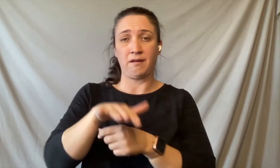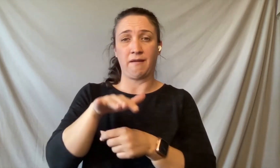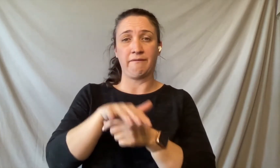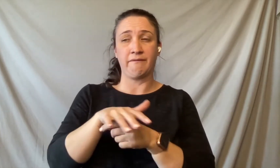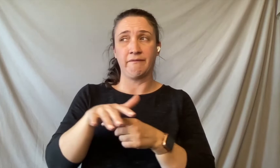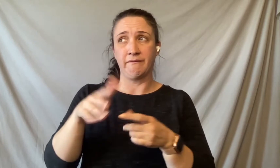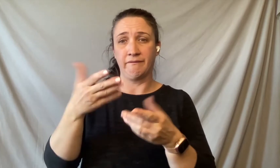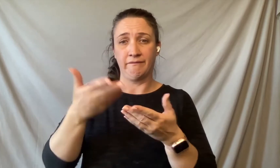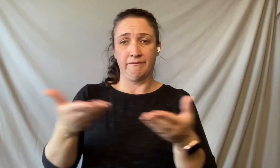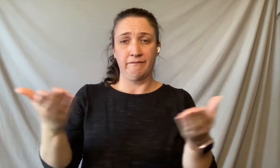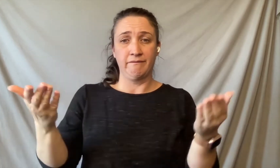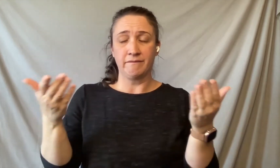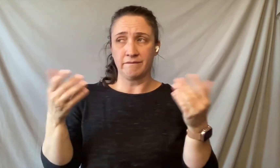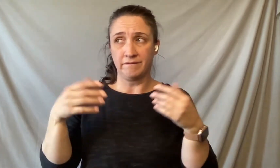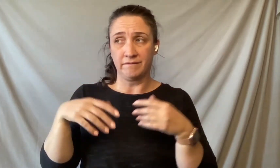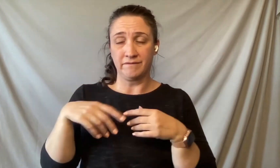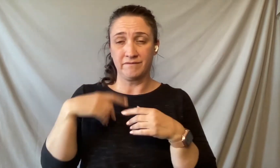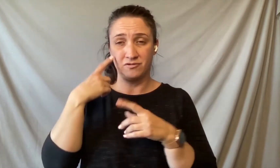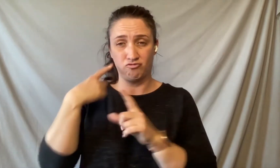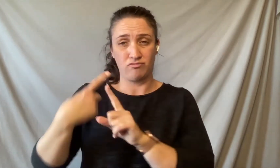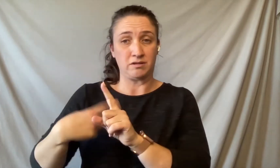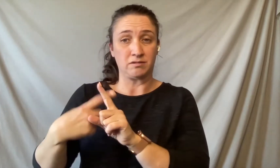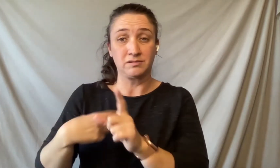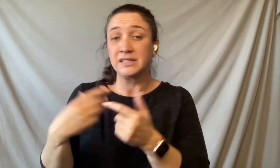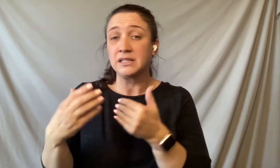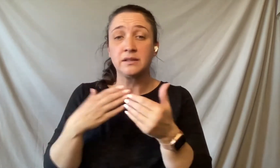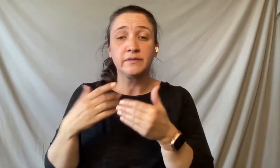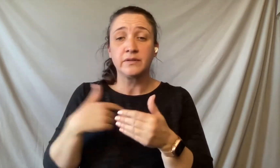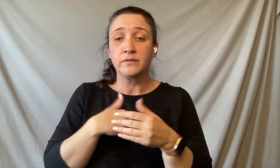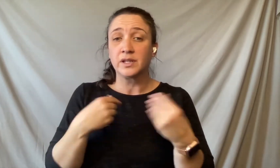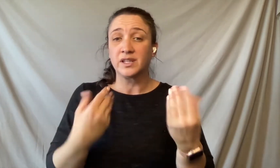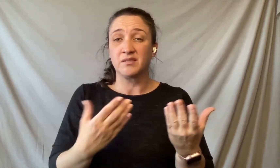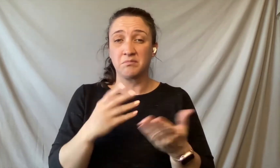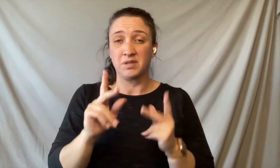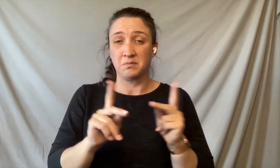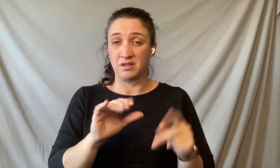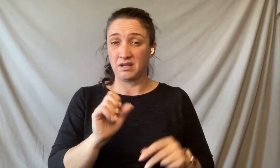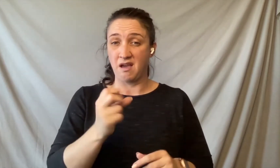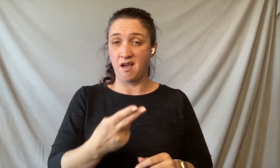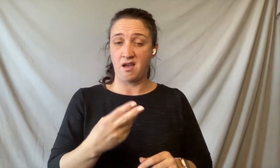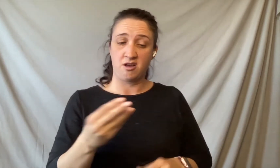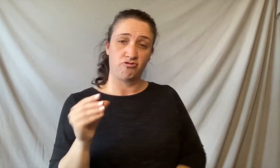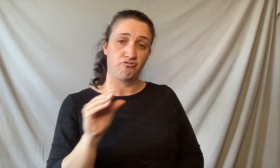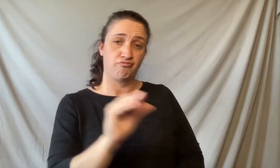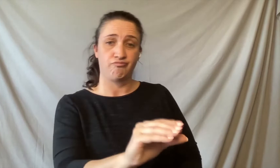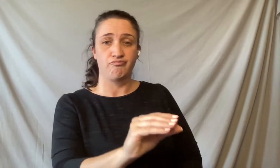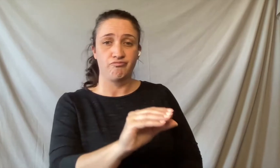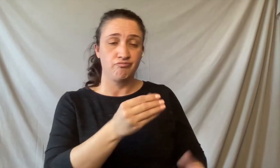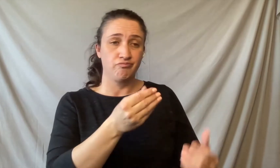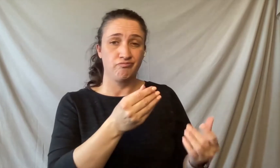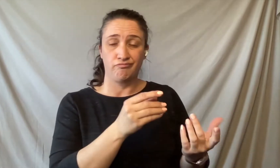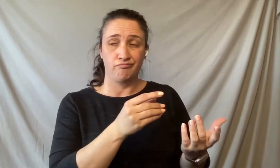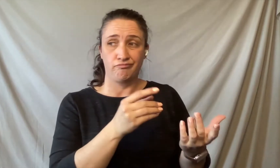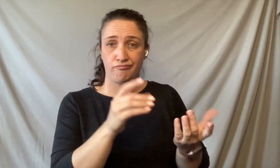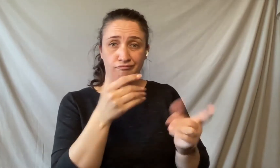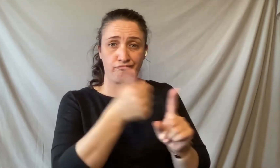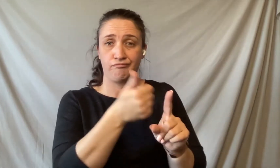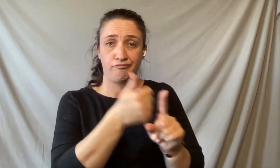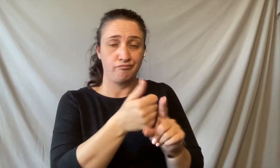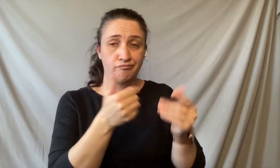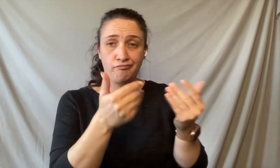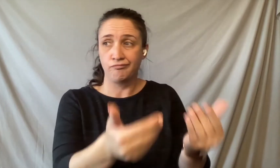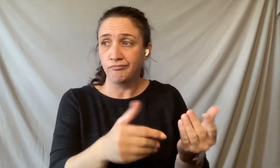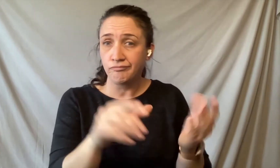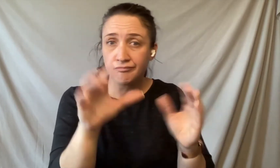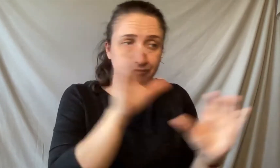rent, and that even if we were going to give people cash to rent a place, finding